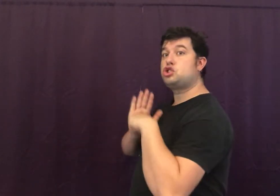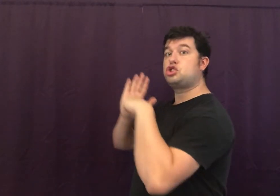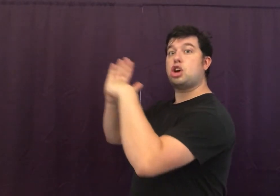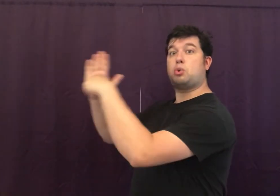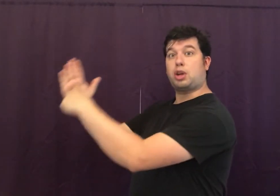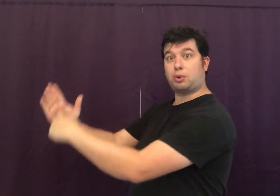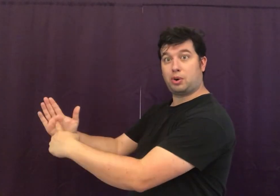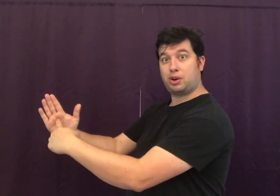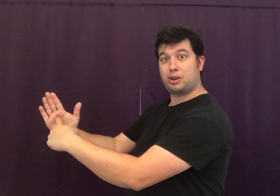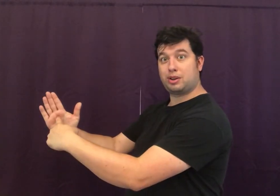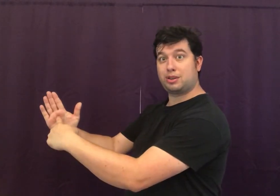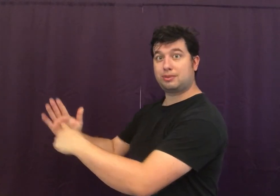Show you.